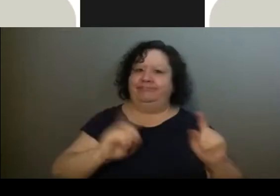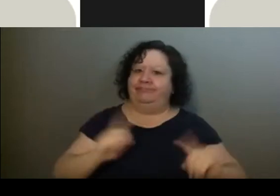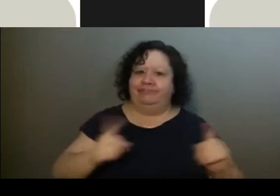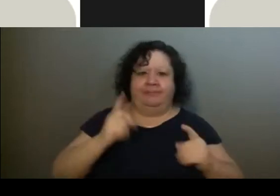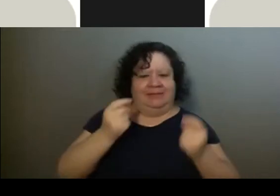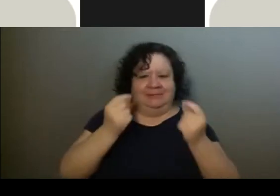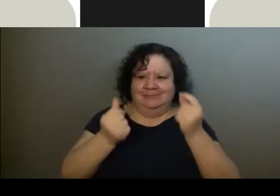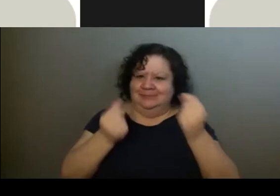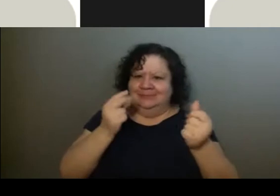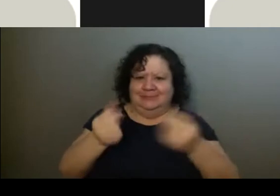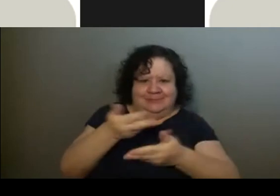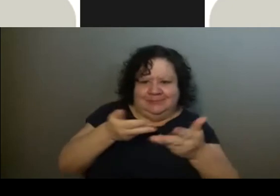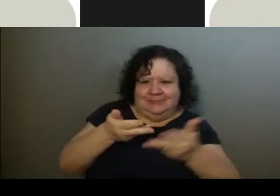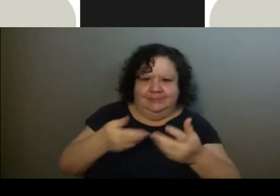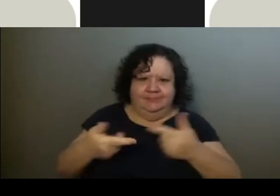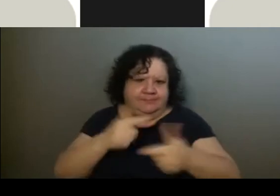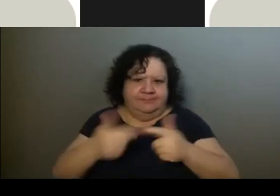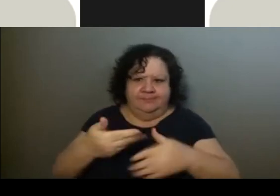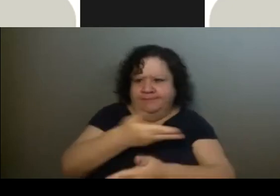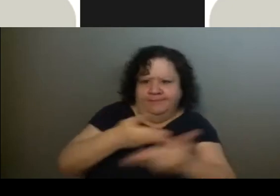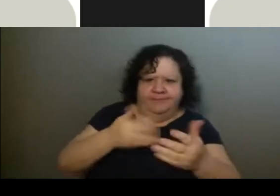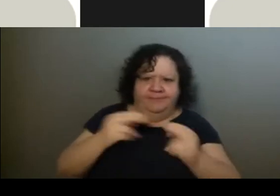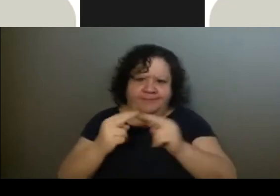persons with disabilities, and we need to listen to them